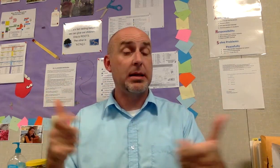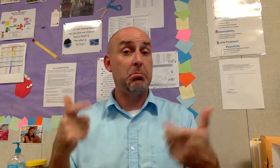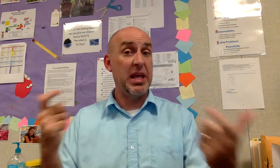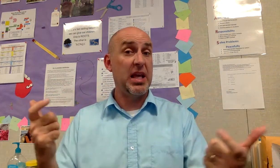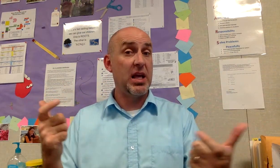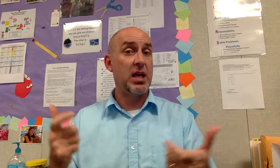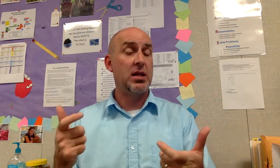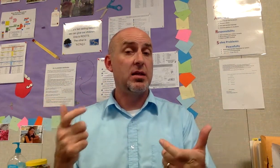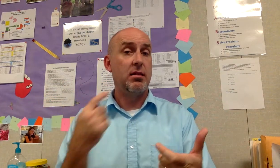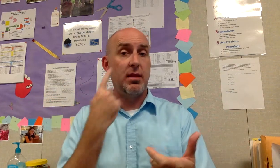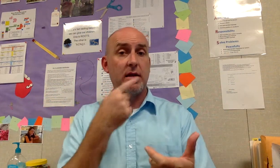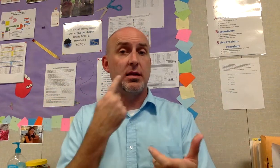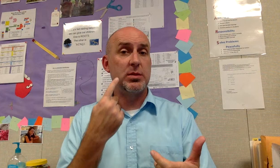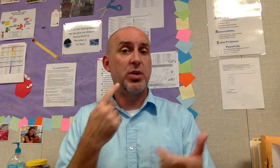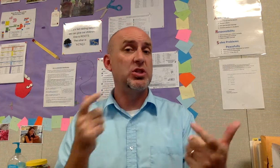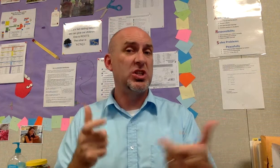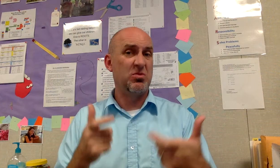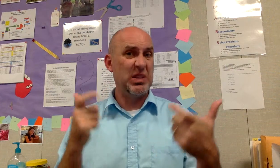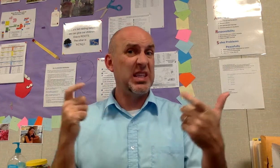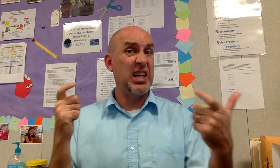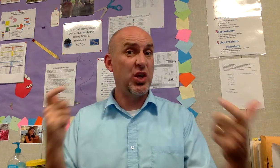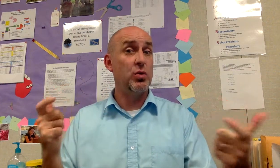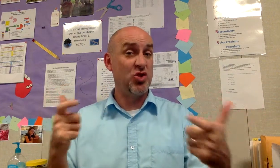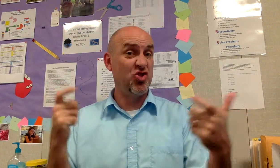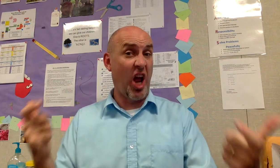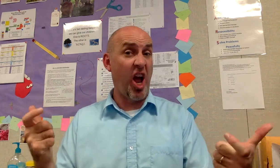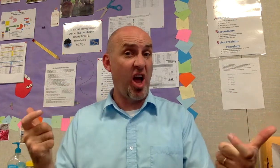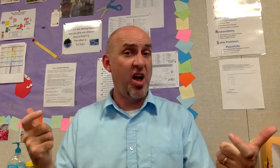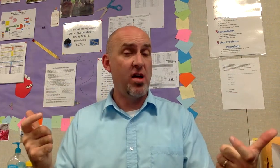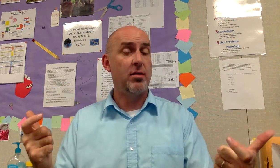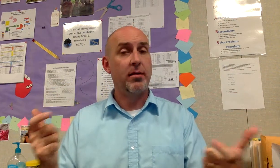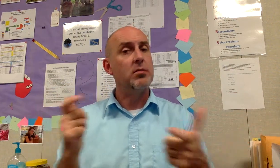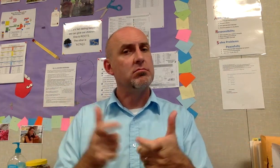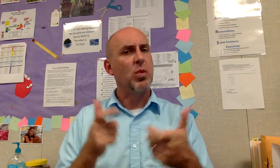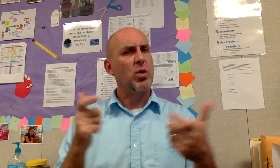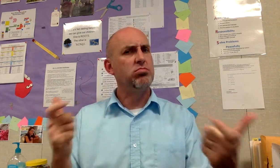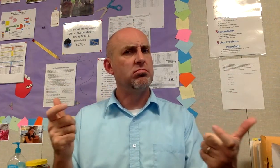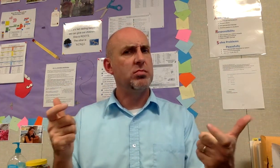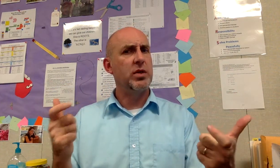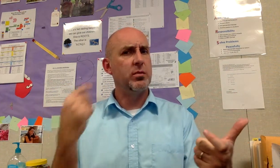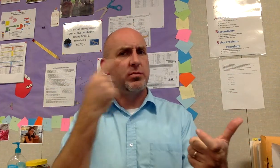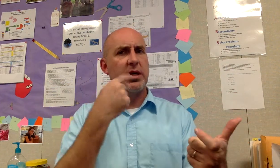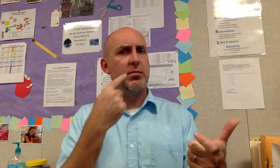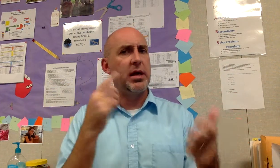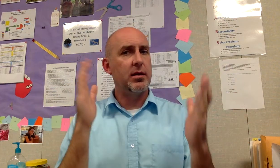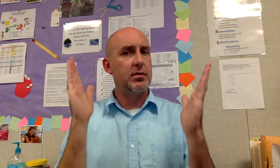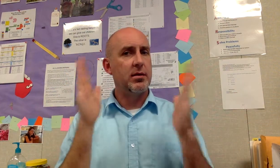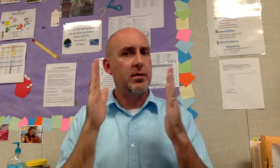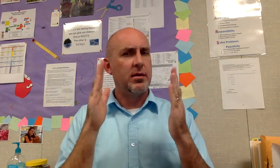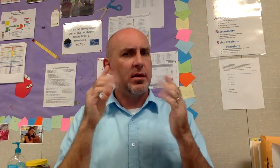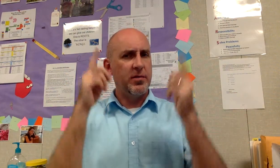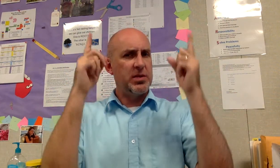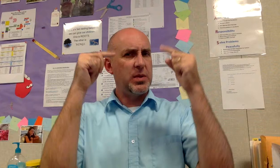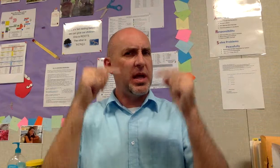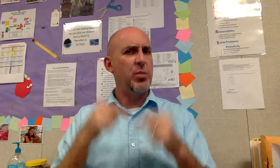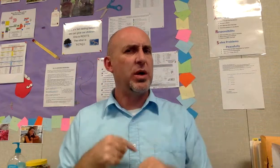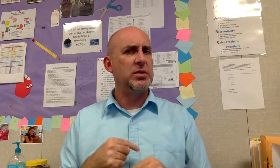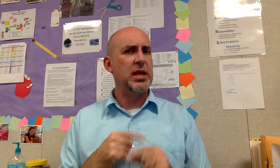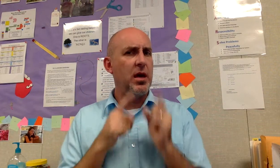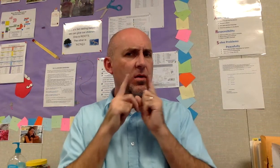big. That expression, it's like huge. Or, they can make a face with the eyebrows down and the